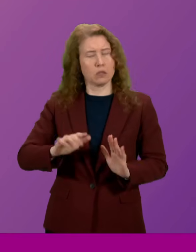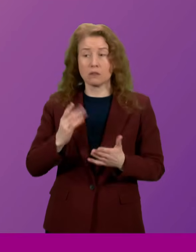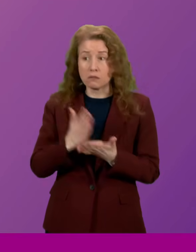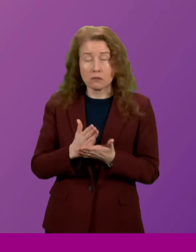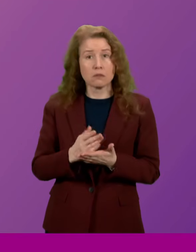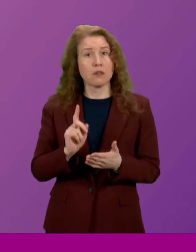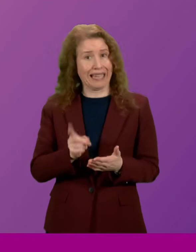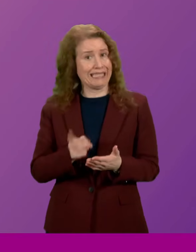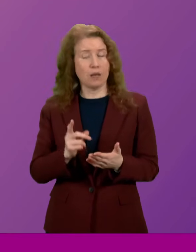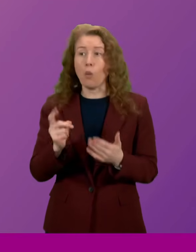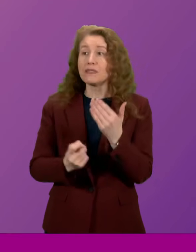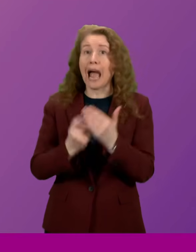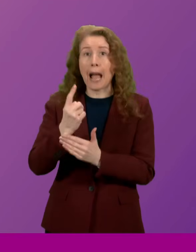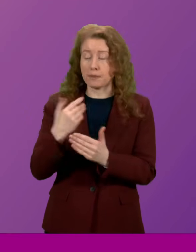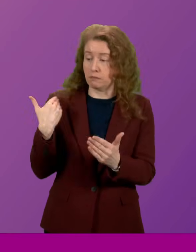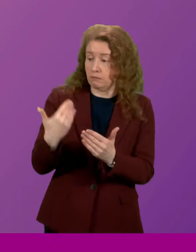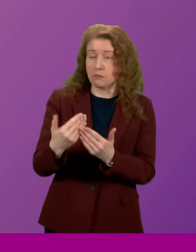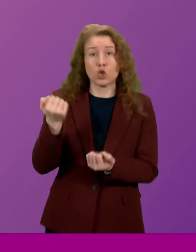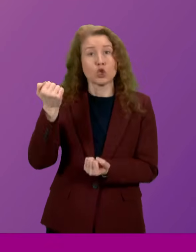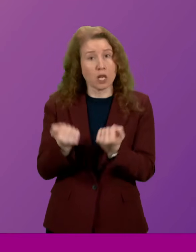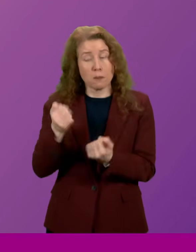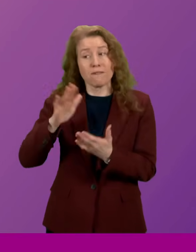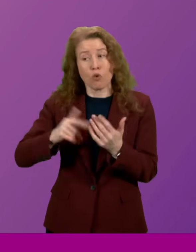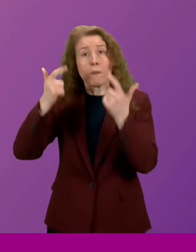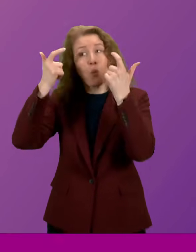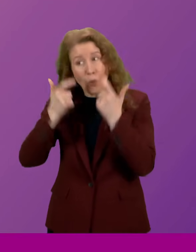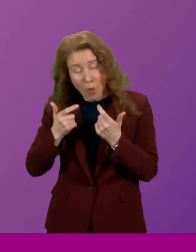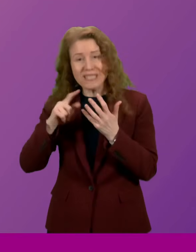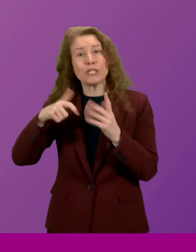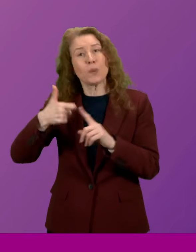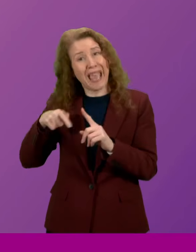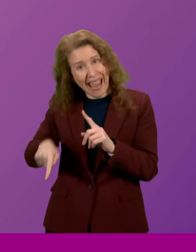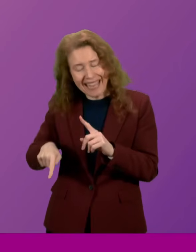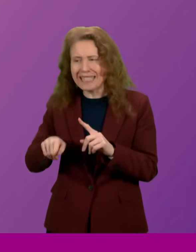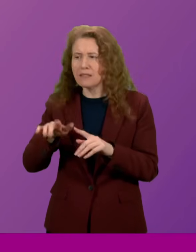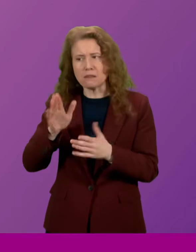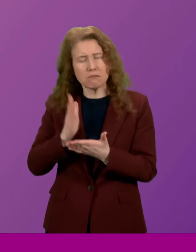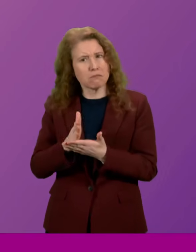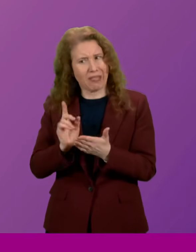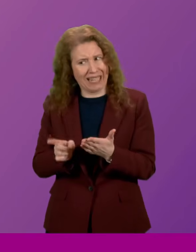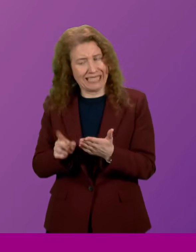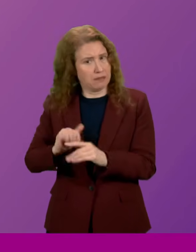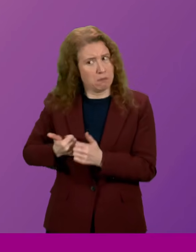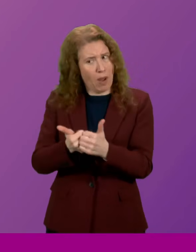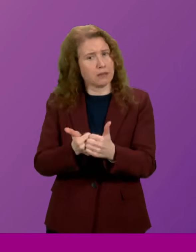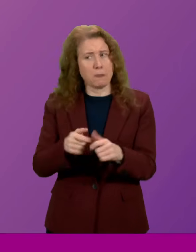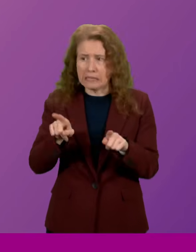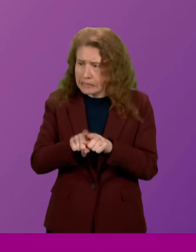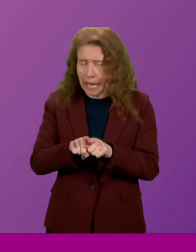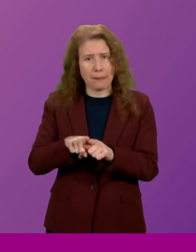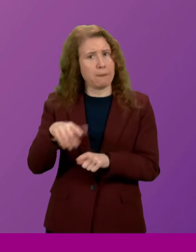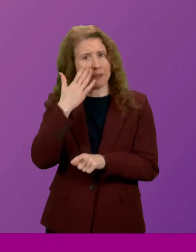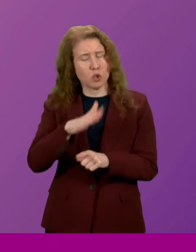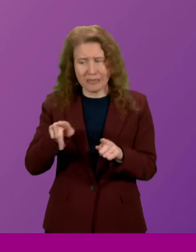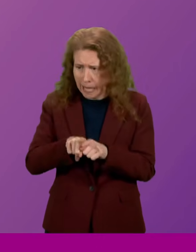indeed, what has happened in judgments been made by courts in the United Kingdom has essentially reinforced that position